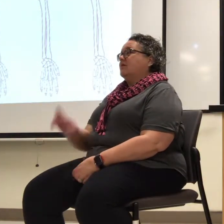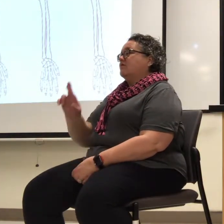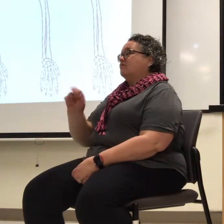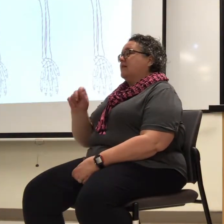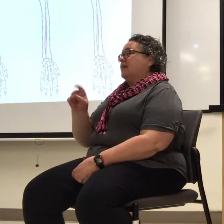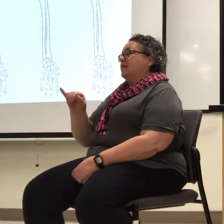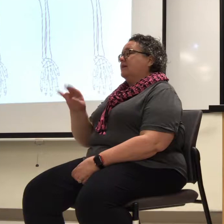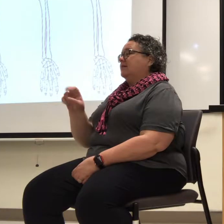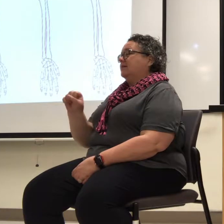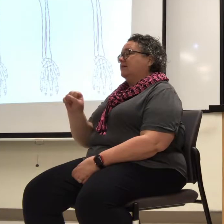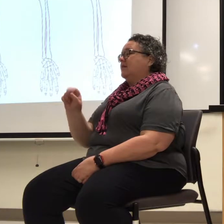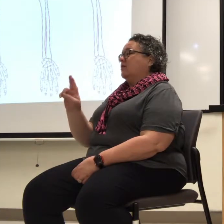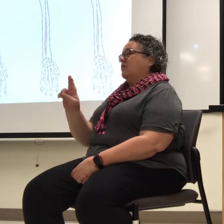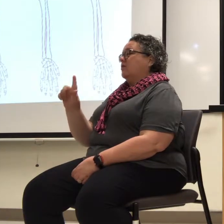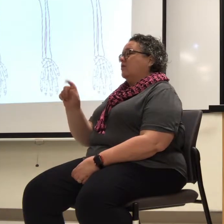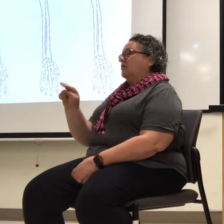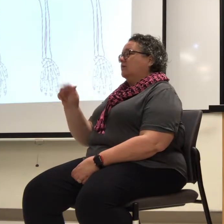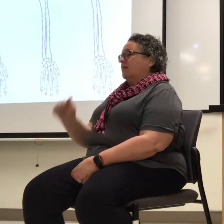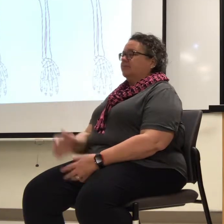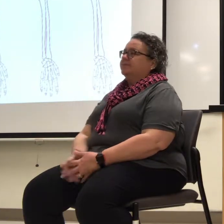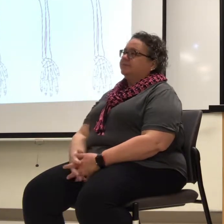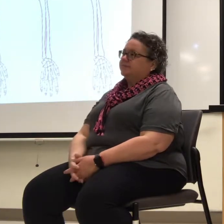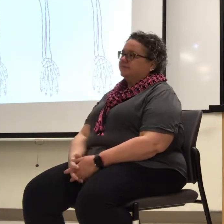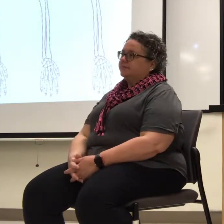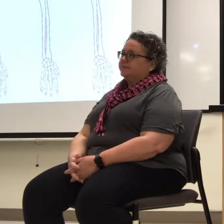radius ulna.